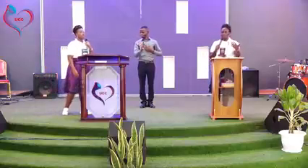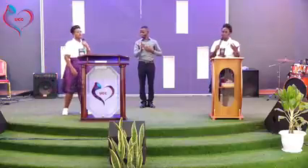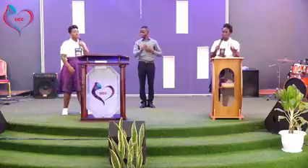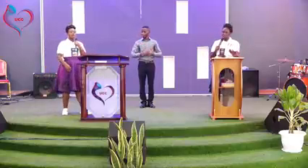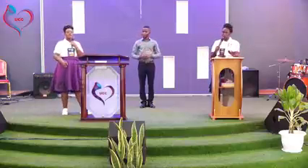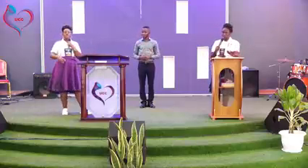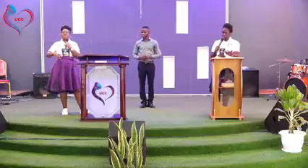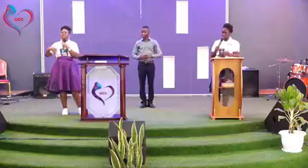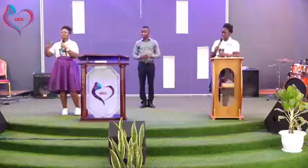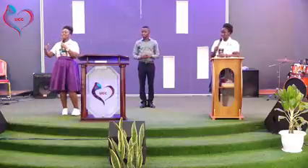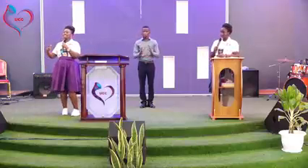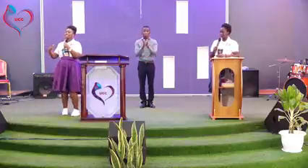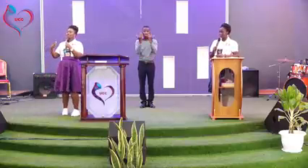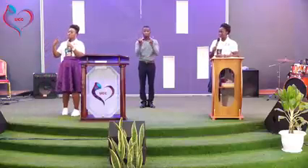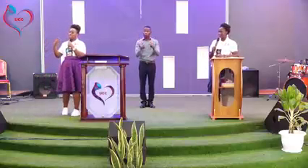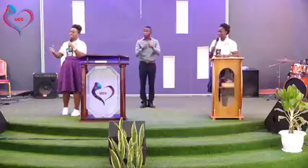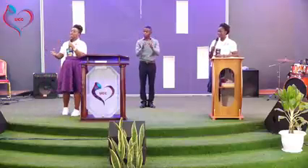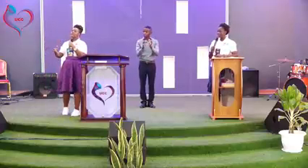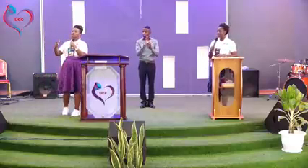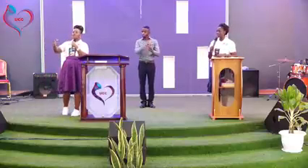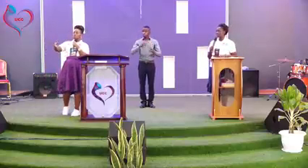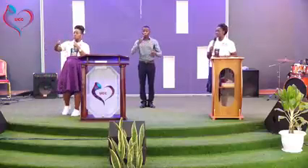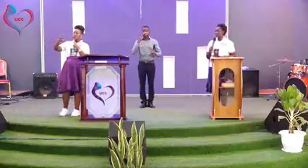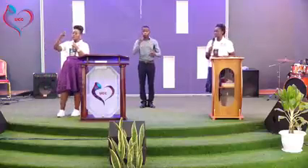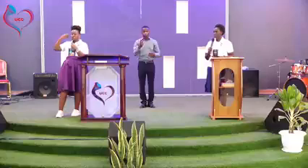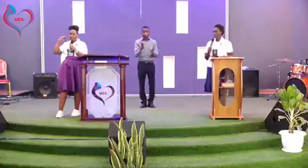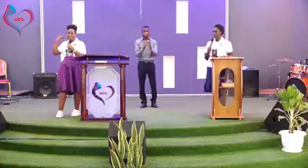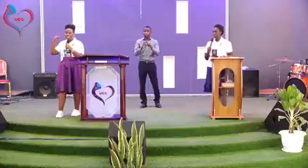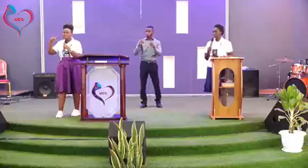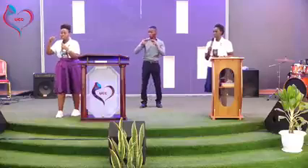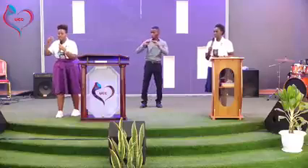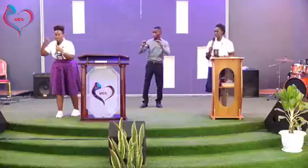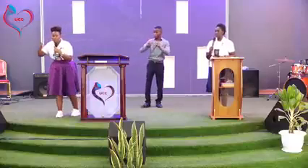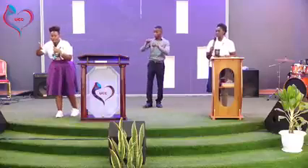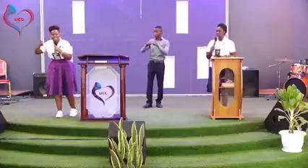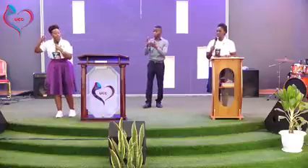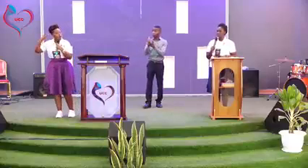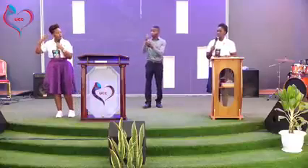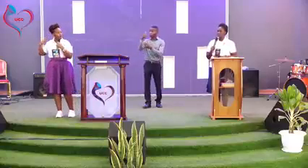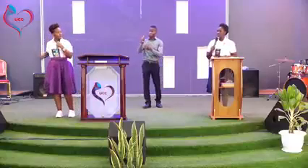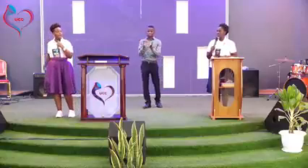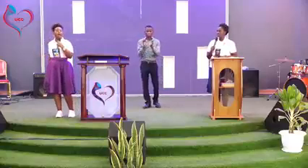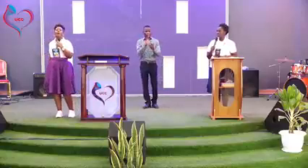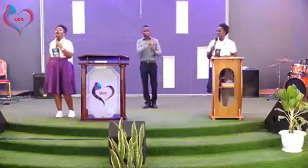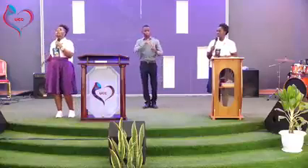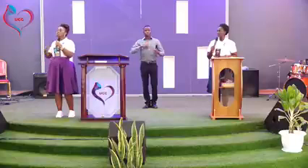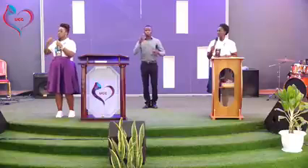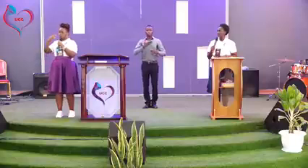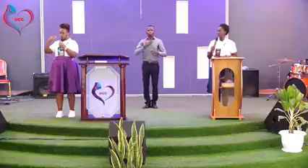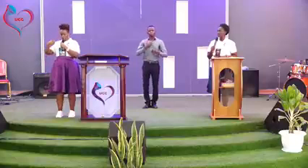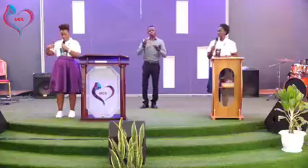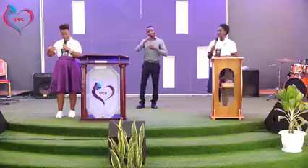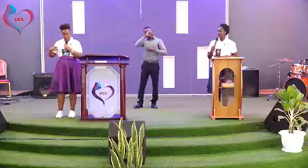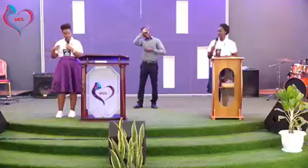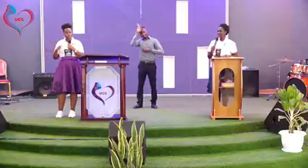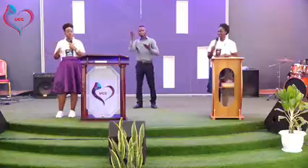This Christ that we see, that we were told that is Christ who has long hair,